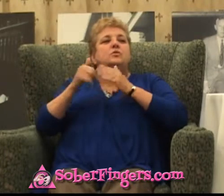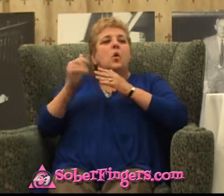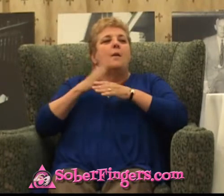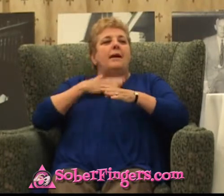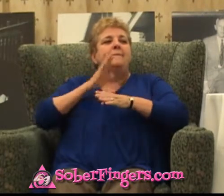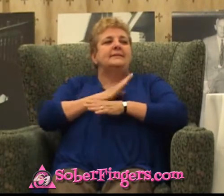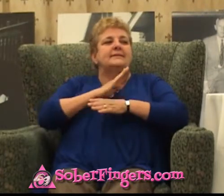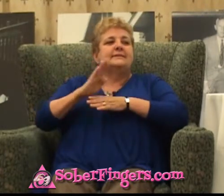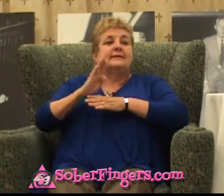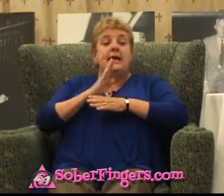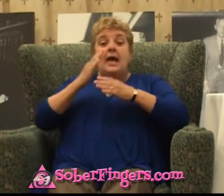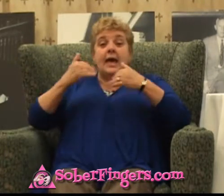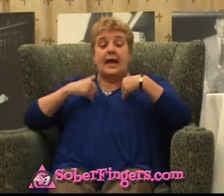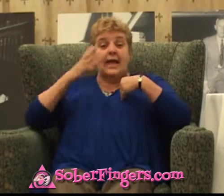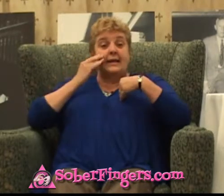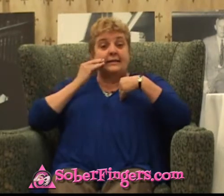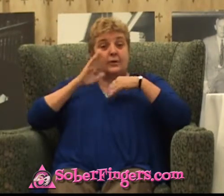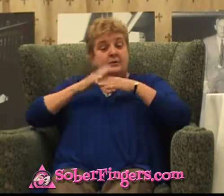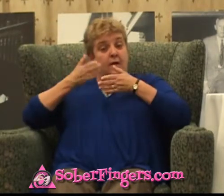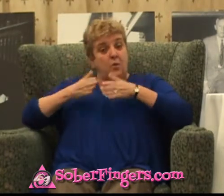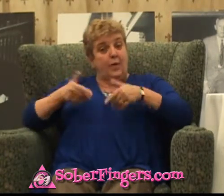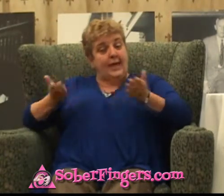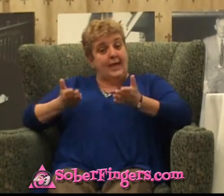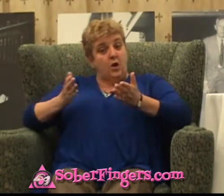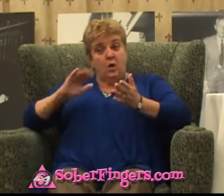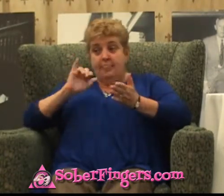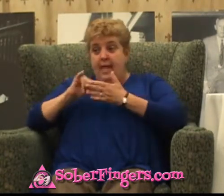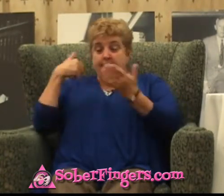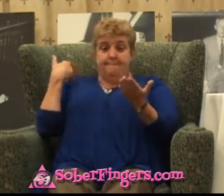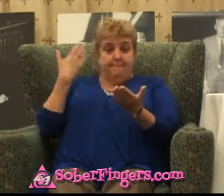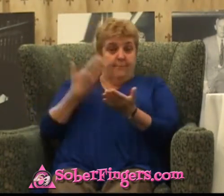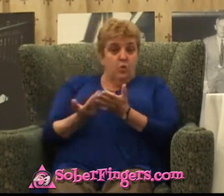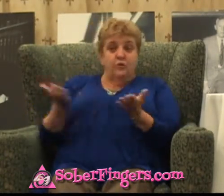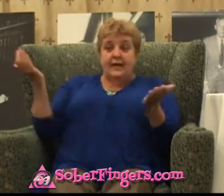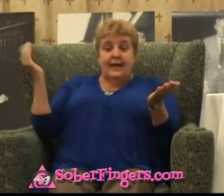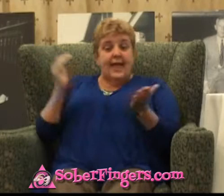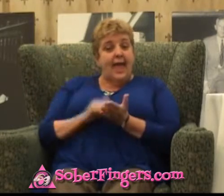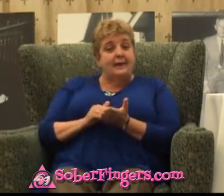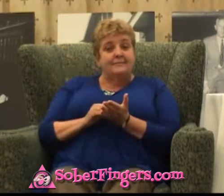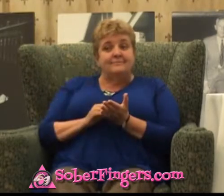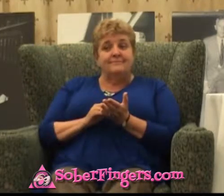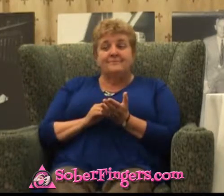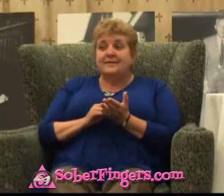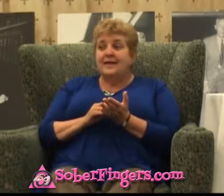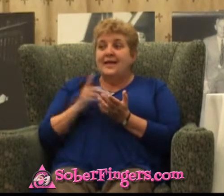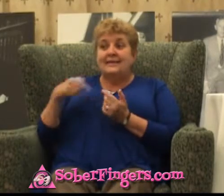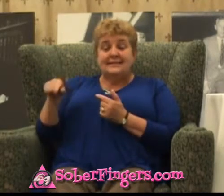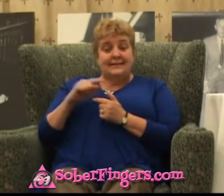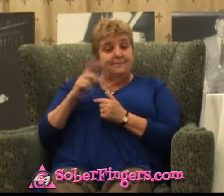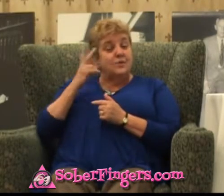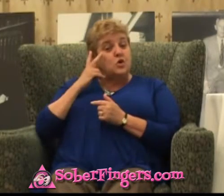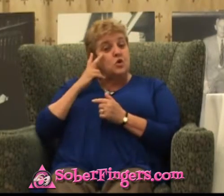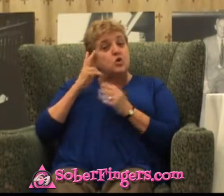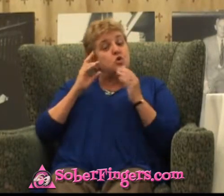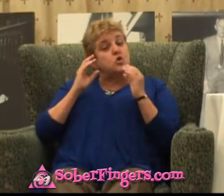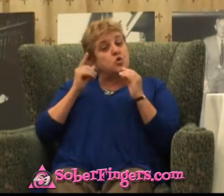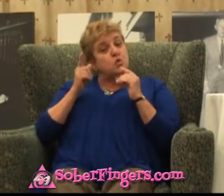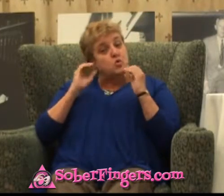on the way here this weekend that just proved that to me one more time. See, you guys taught me that sometimes we do things for fun and